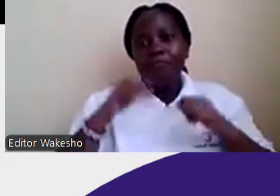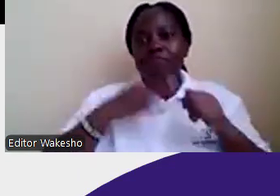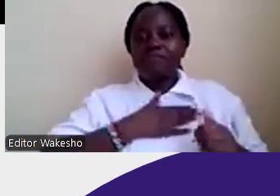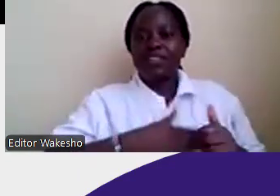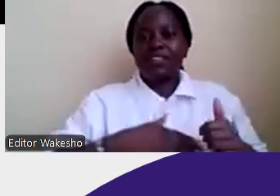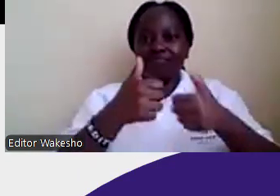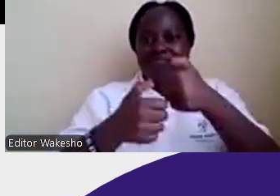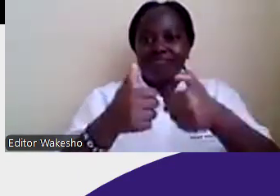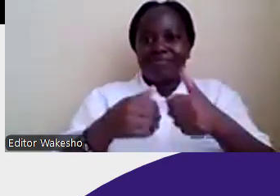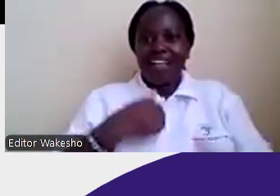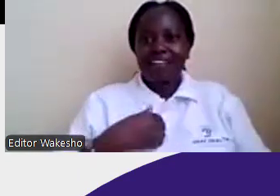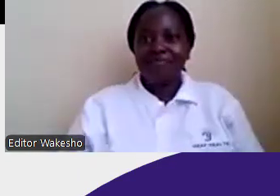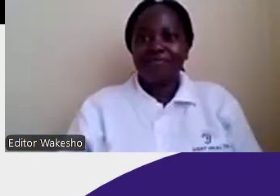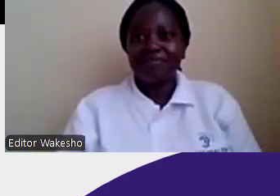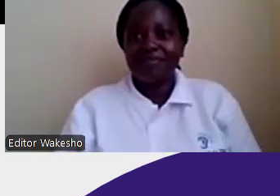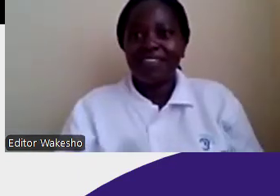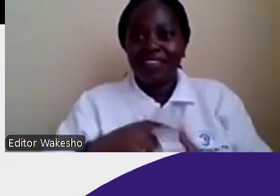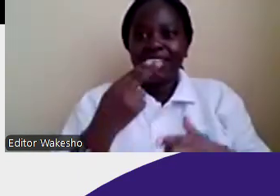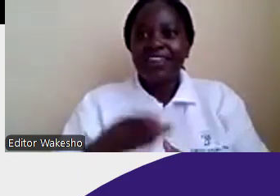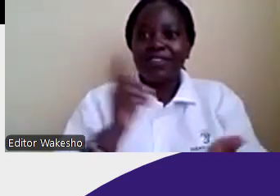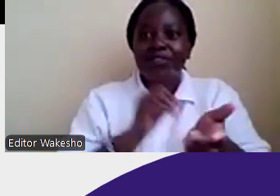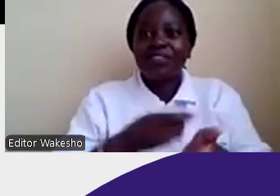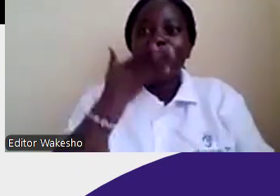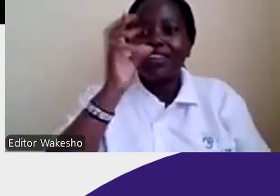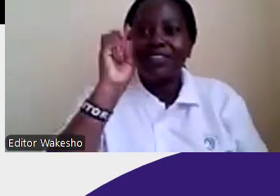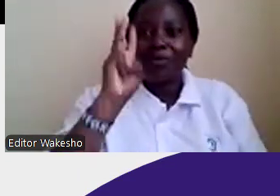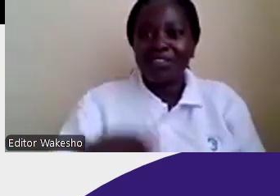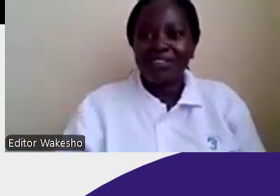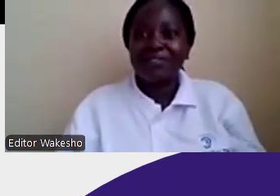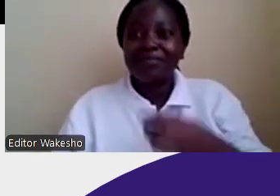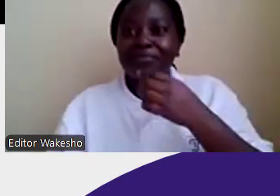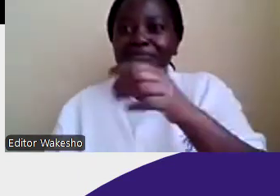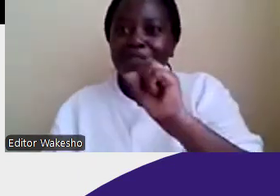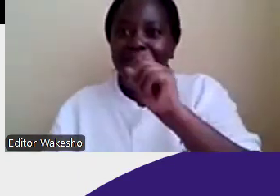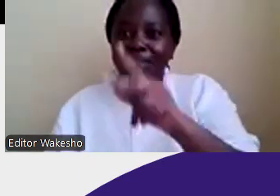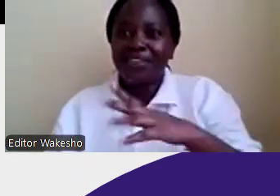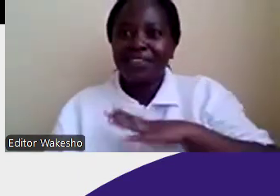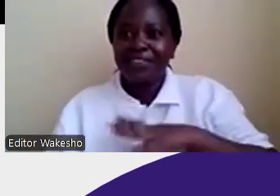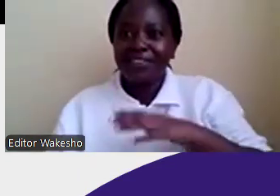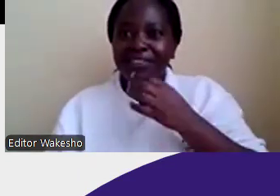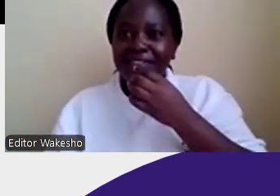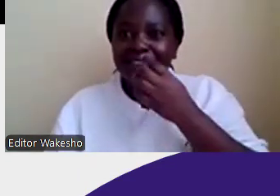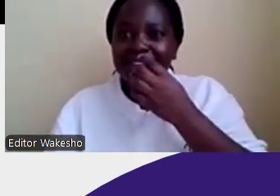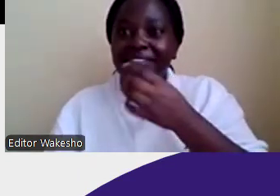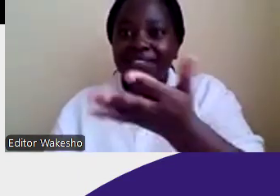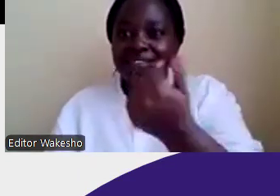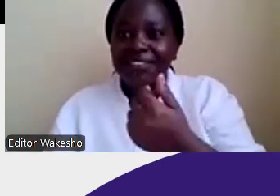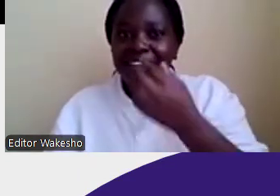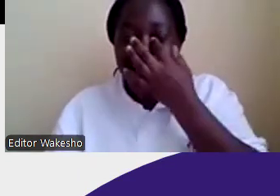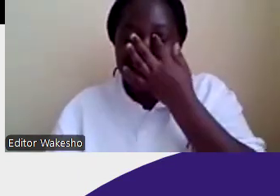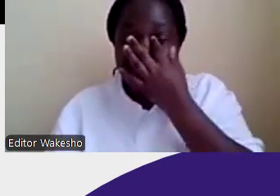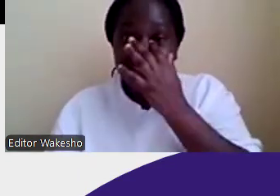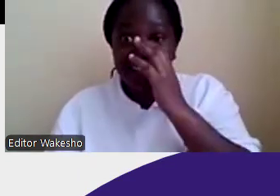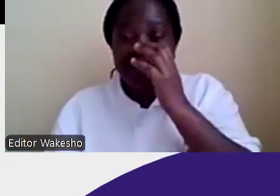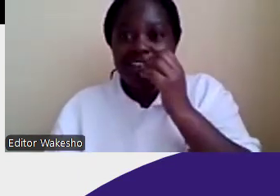to address them at the very end of the session. So yes, do we have